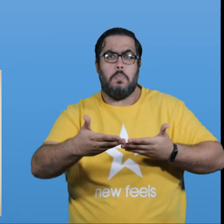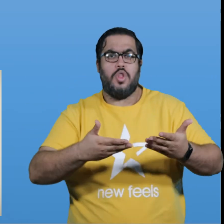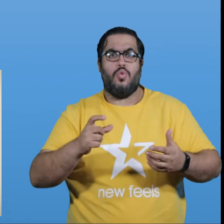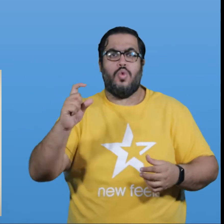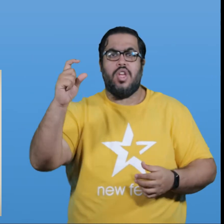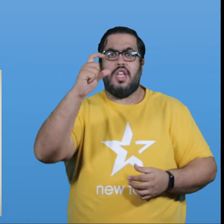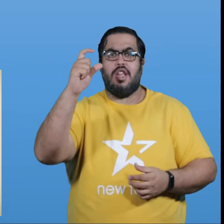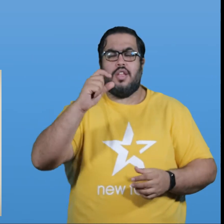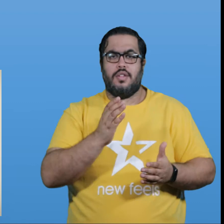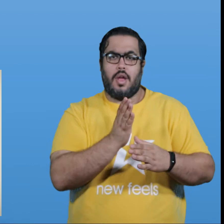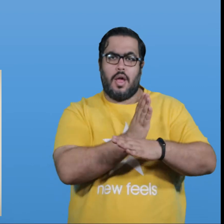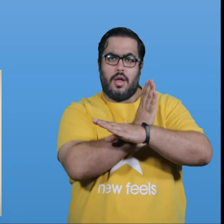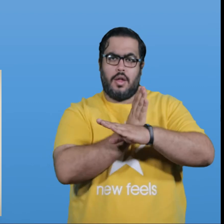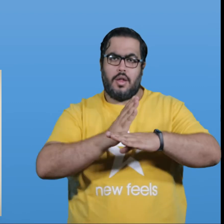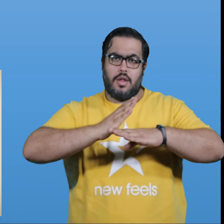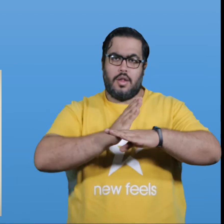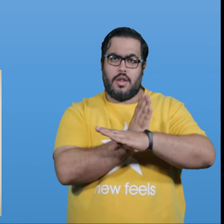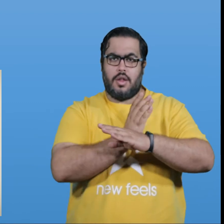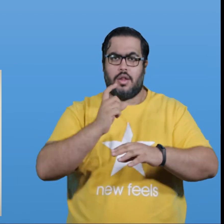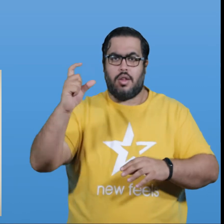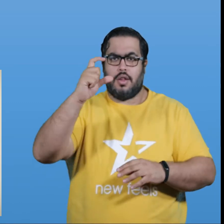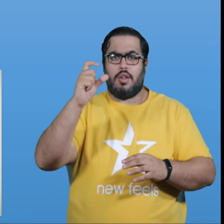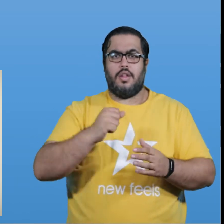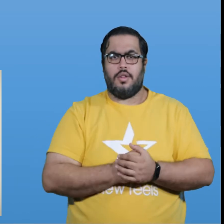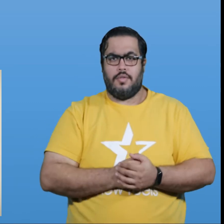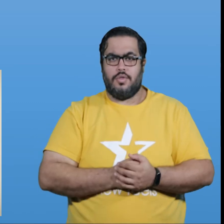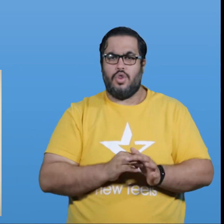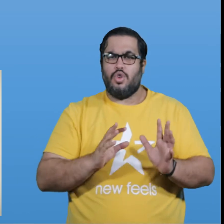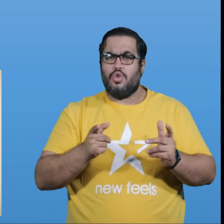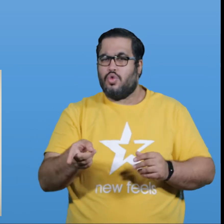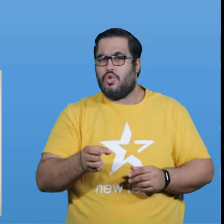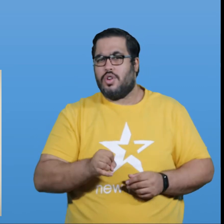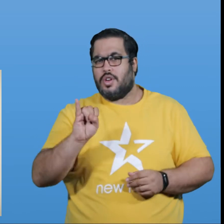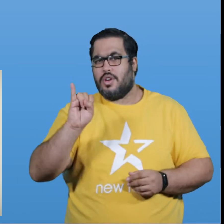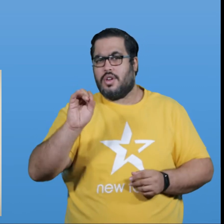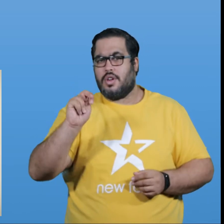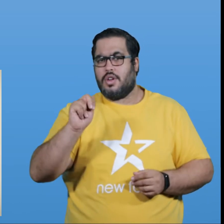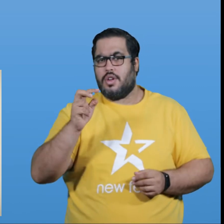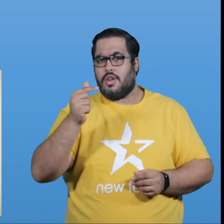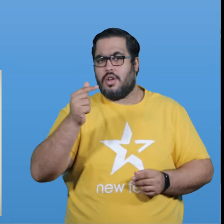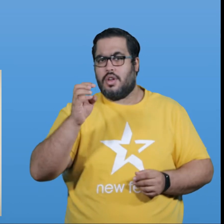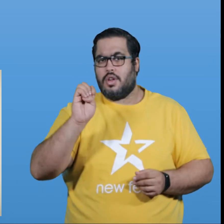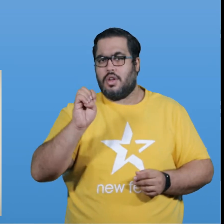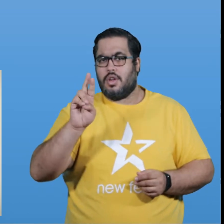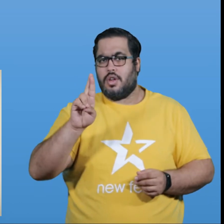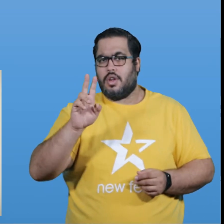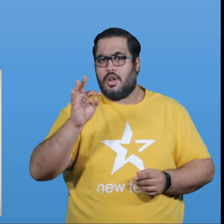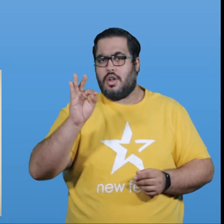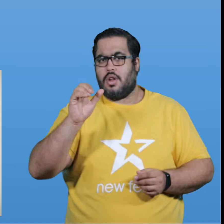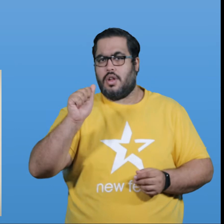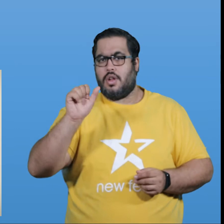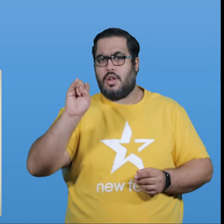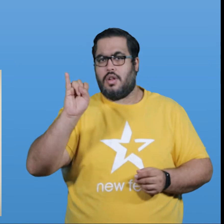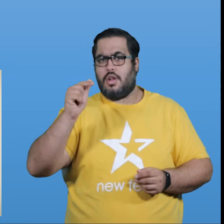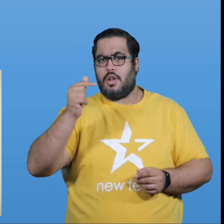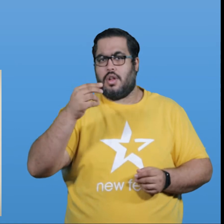different religions. For example, the United Nations encourages interfaith dialogue between